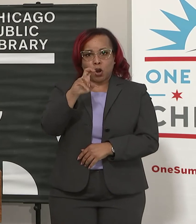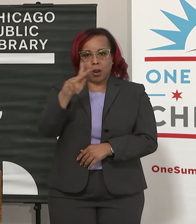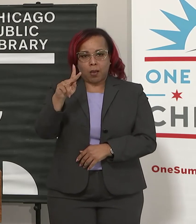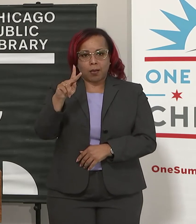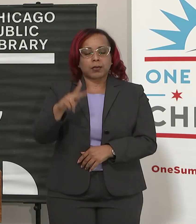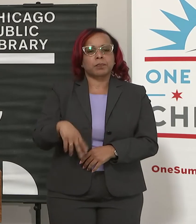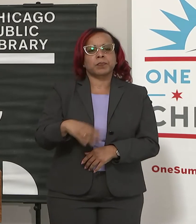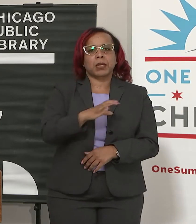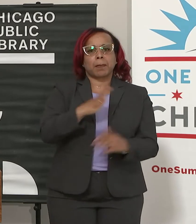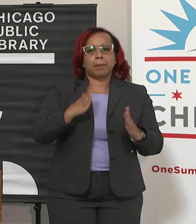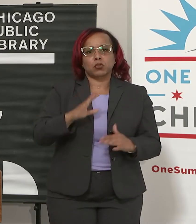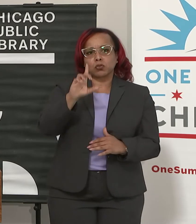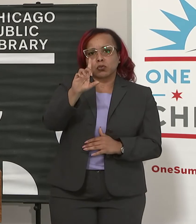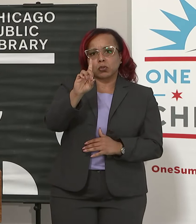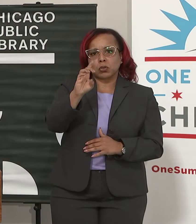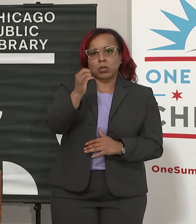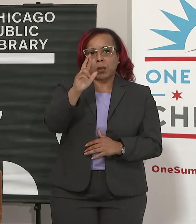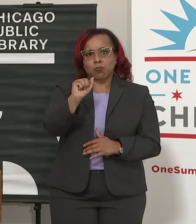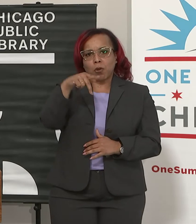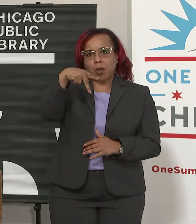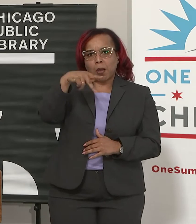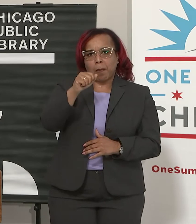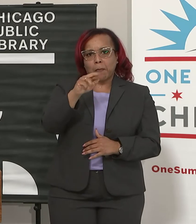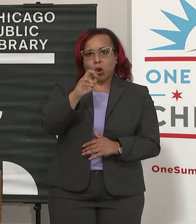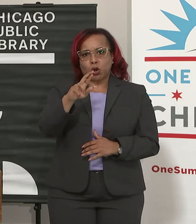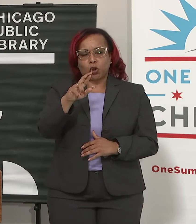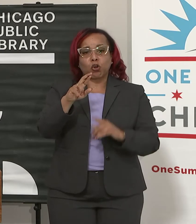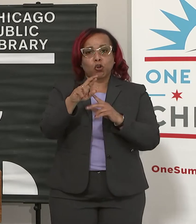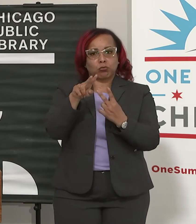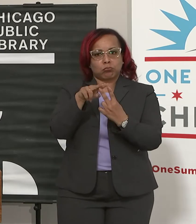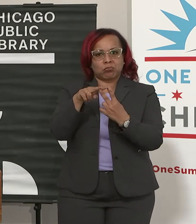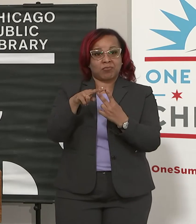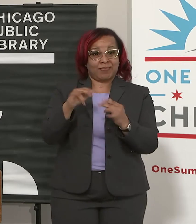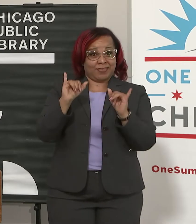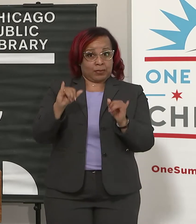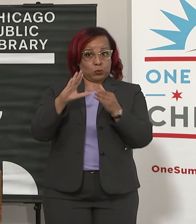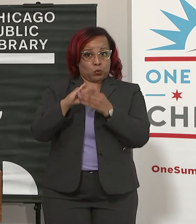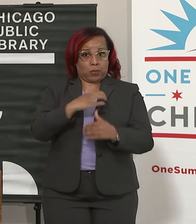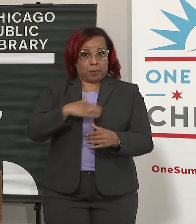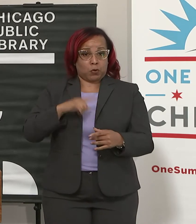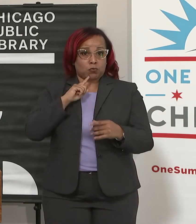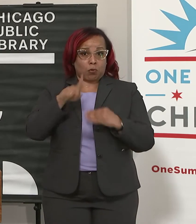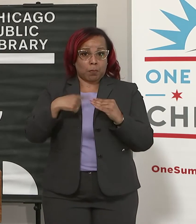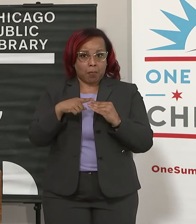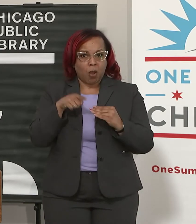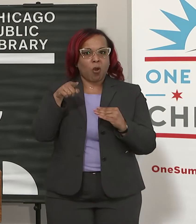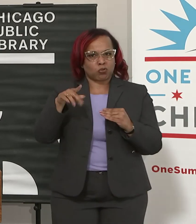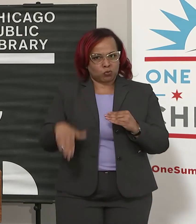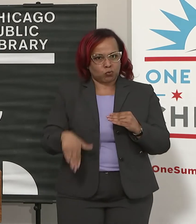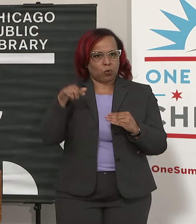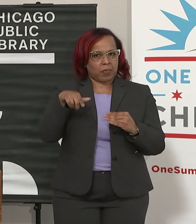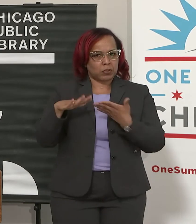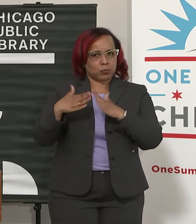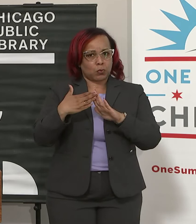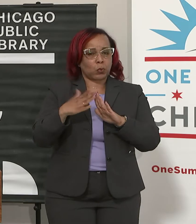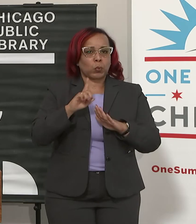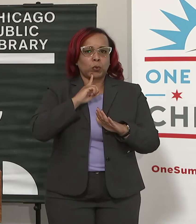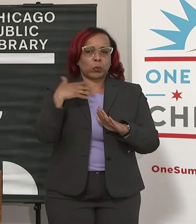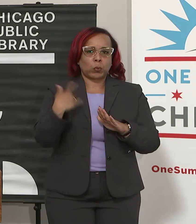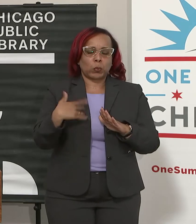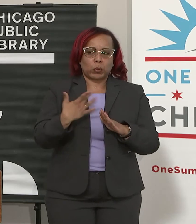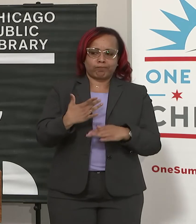Commissioner Deborah Parker, who shares the story that the mayor talked about. She grew up in this community, and so we are honored